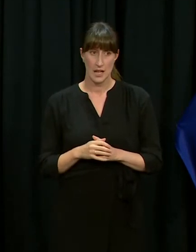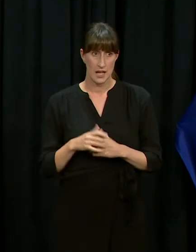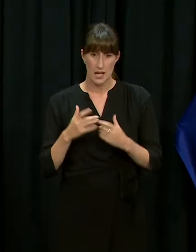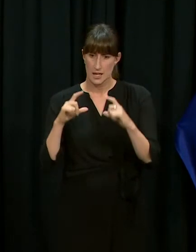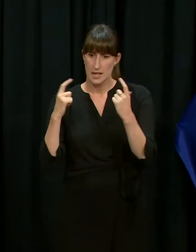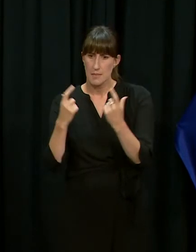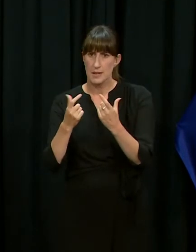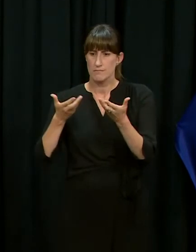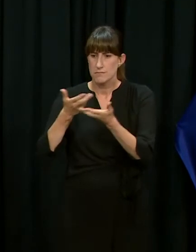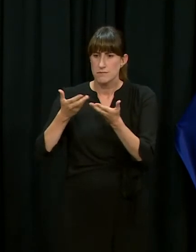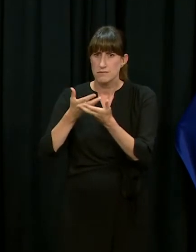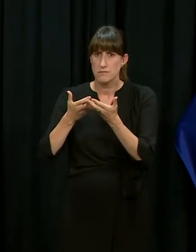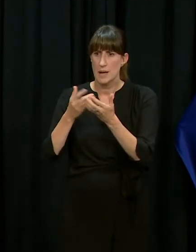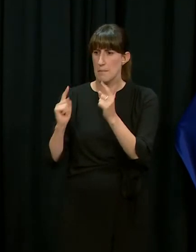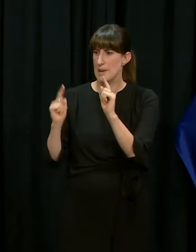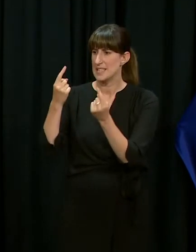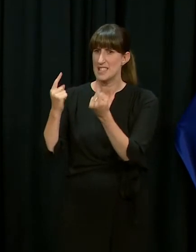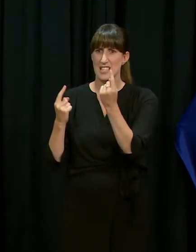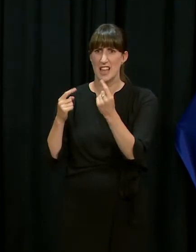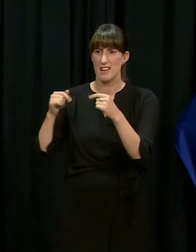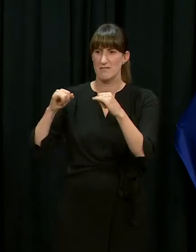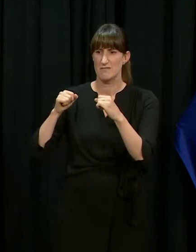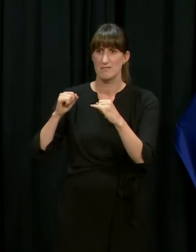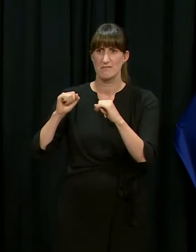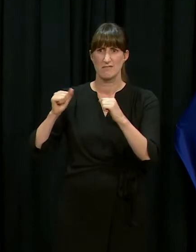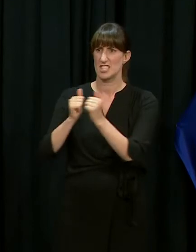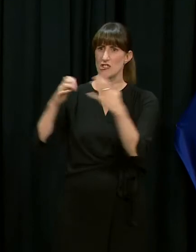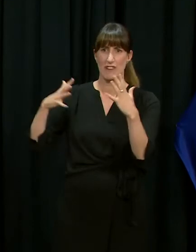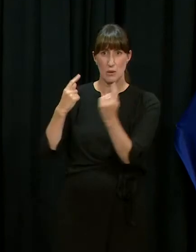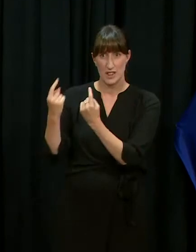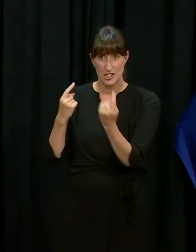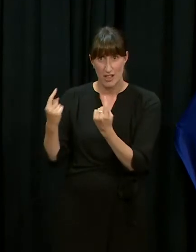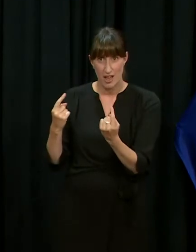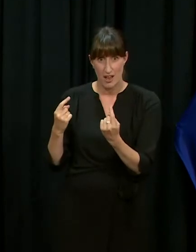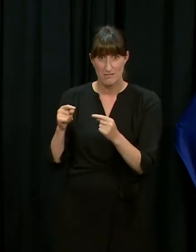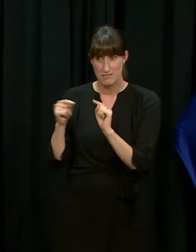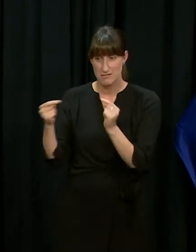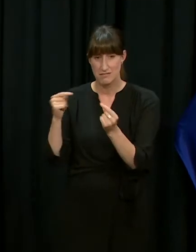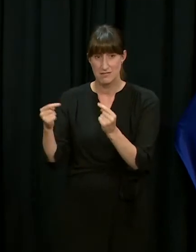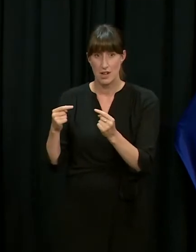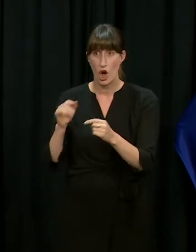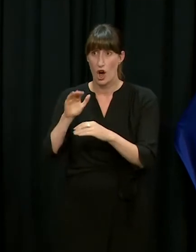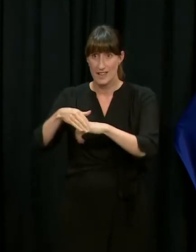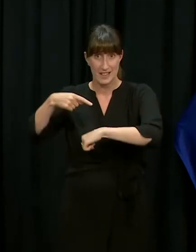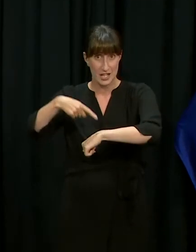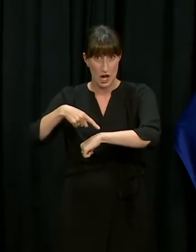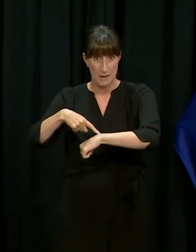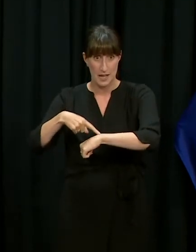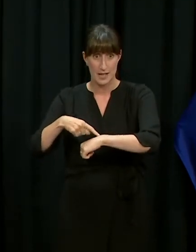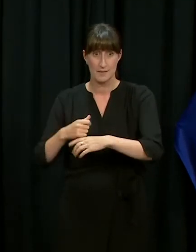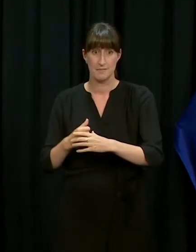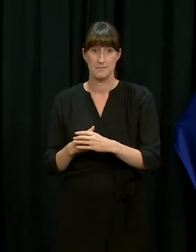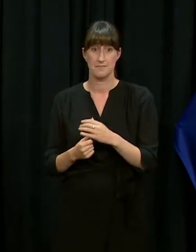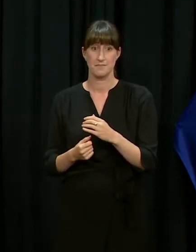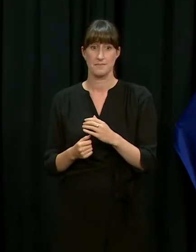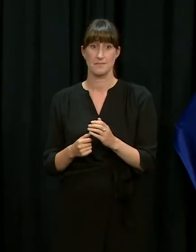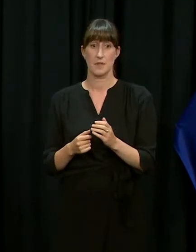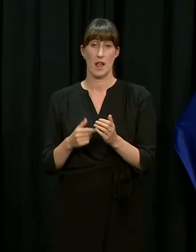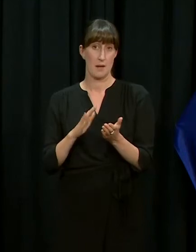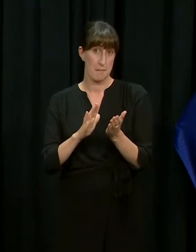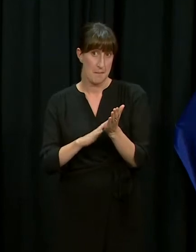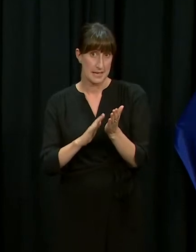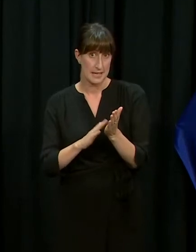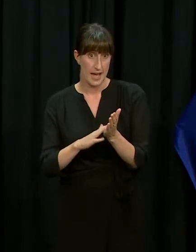any disagreement? Oh, as I've indicated, some of the discussion was when the review period for level 2, pretty